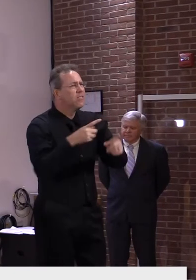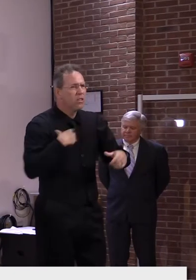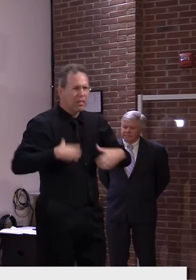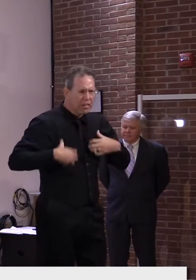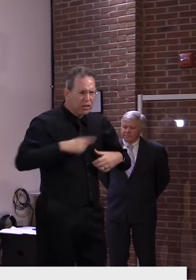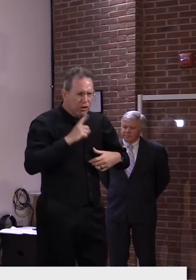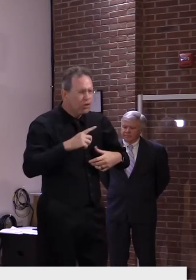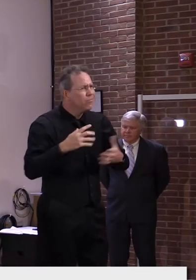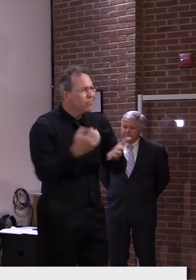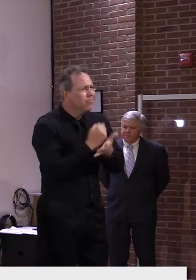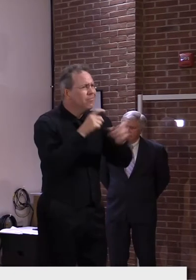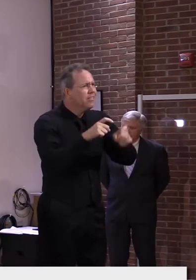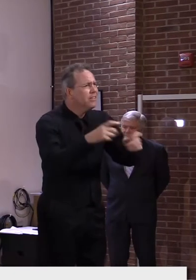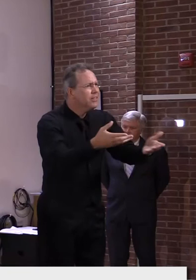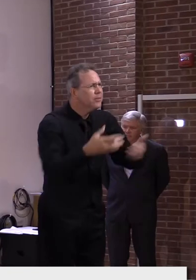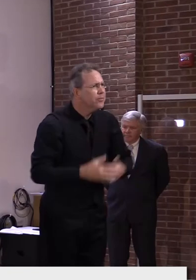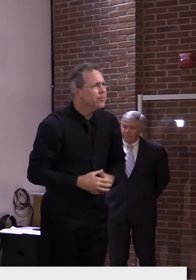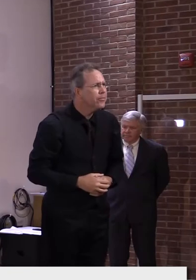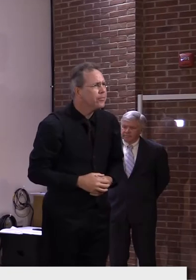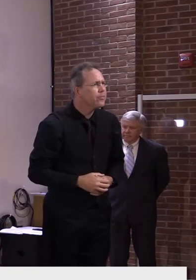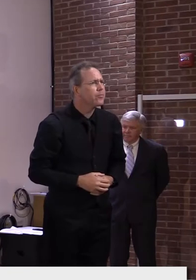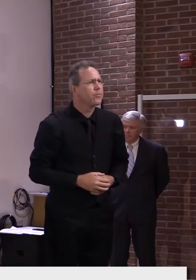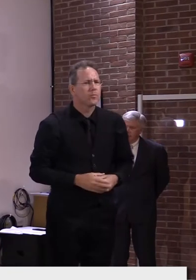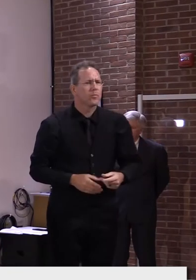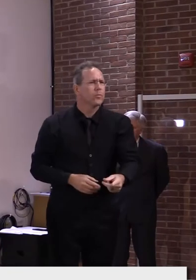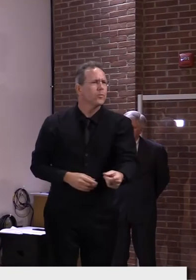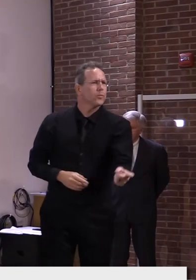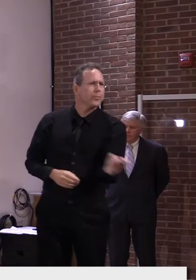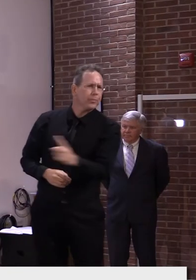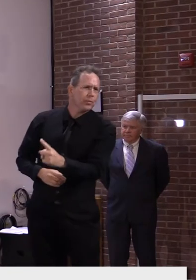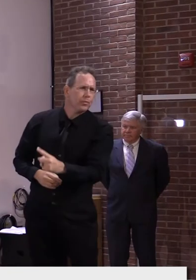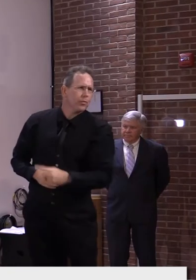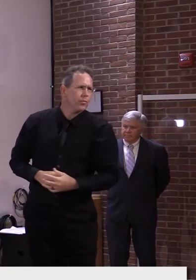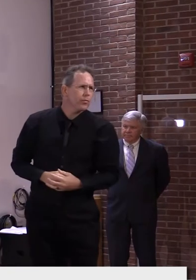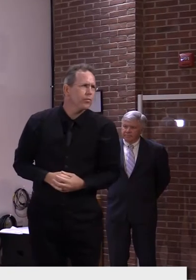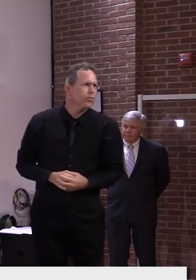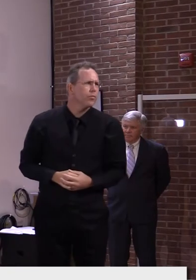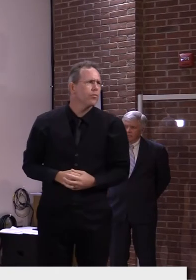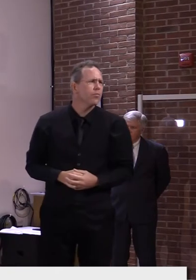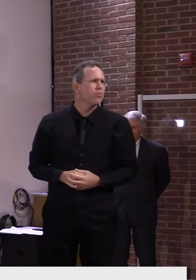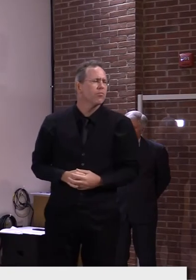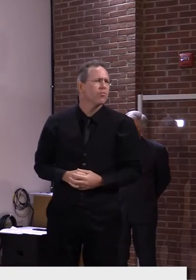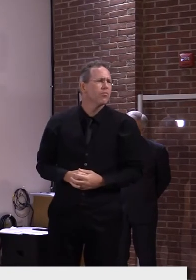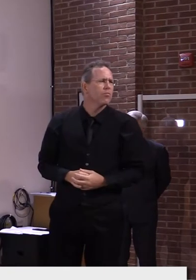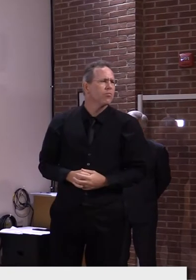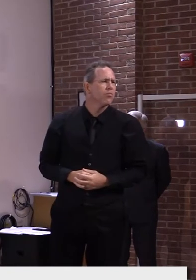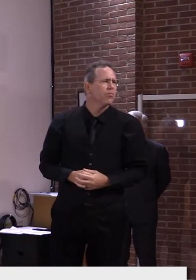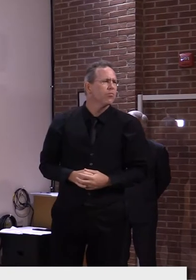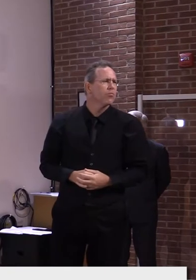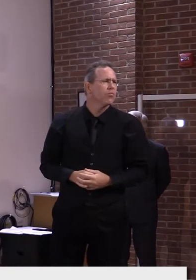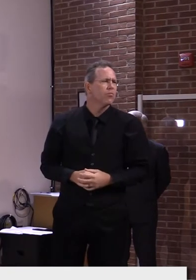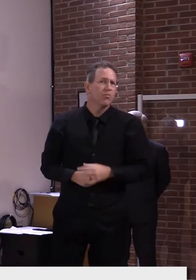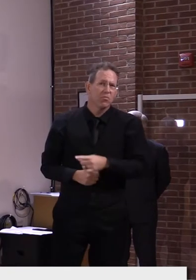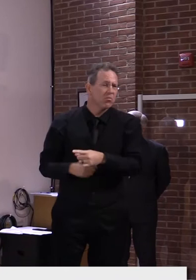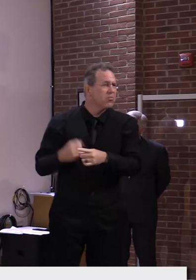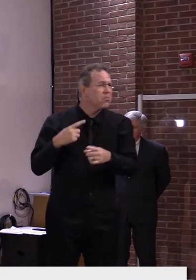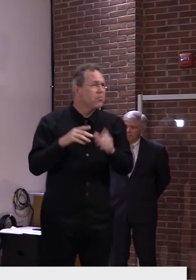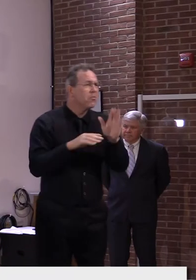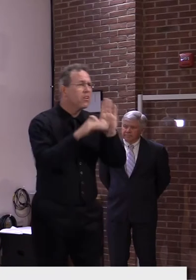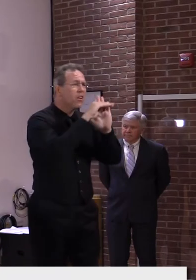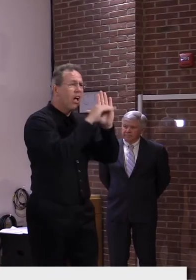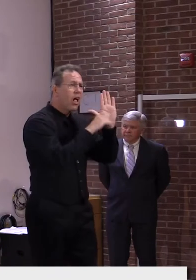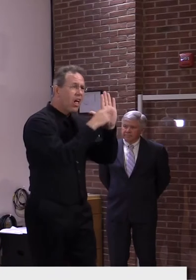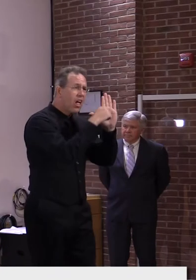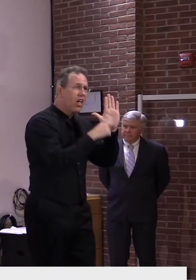And is the guidance different regarding testing for someone that has been vaccinated? Say, for instance, someone, you know, gets mild cold symptoms,